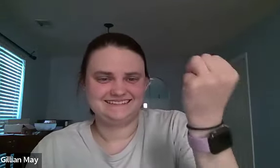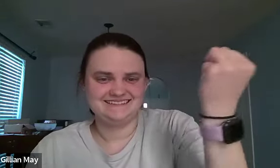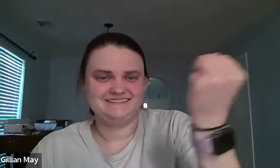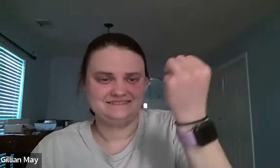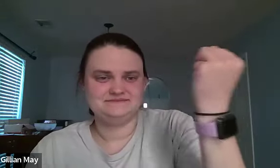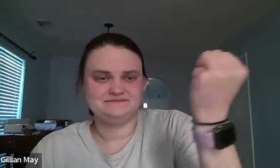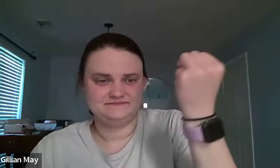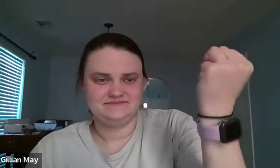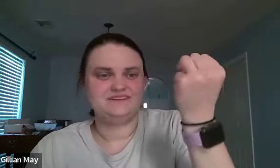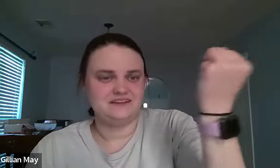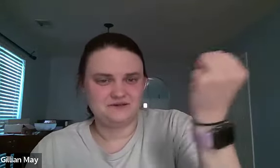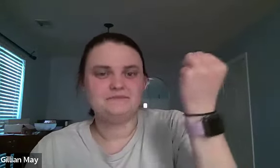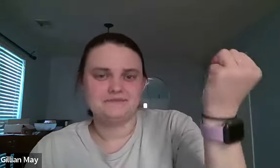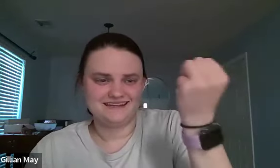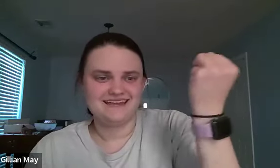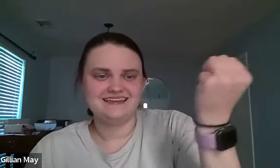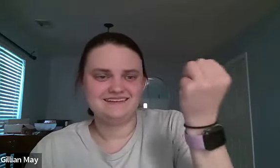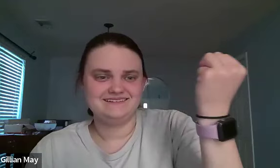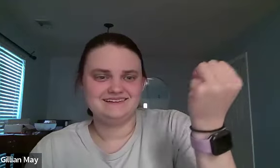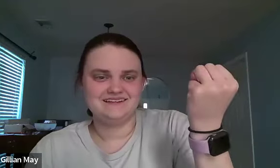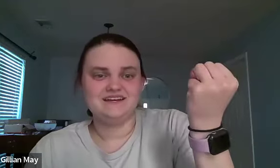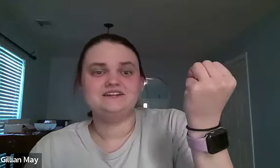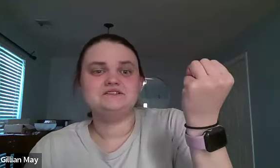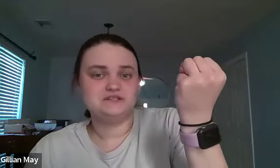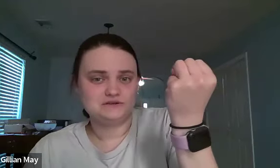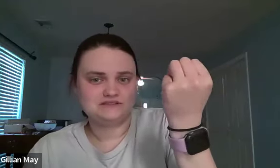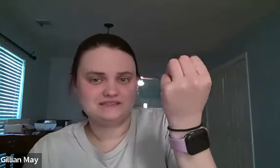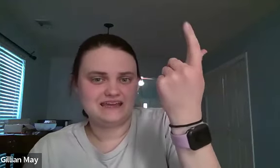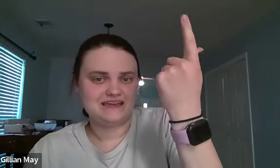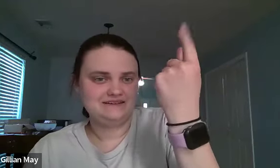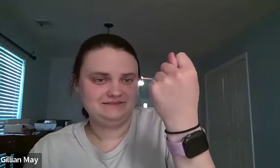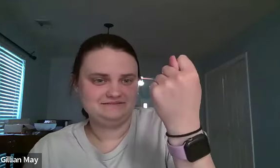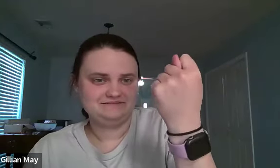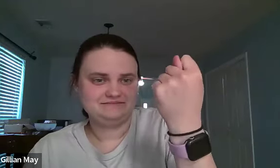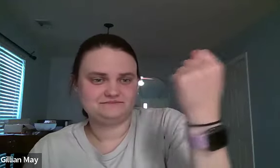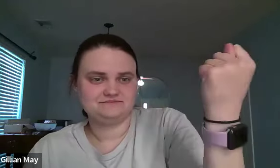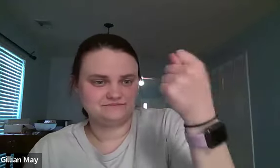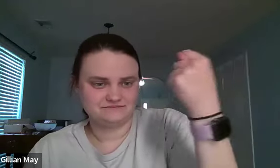There you go. Monday, Tuesday,